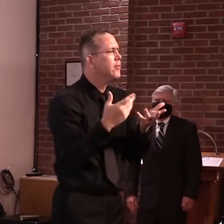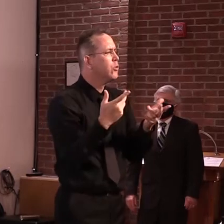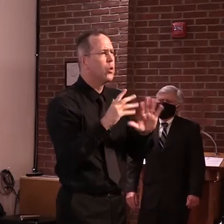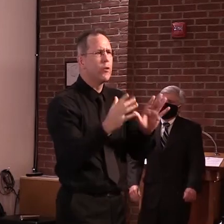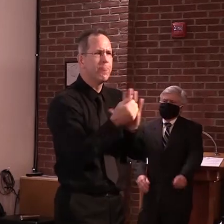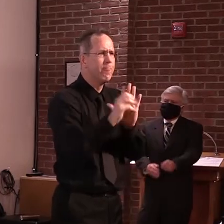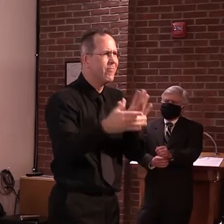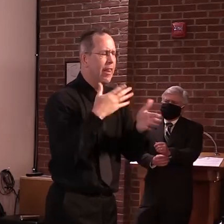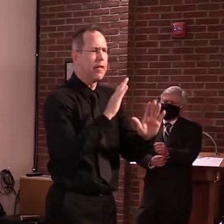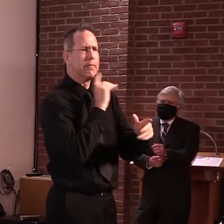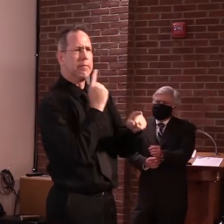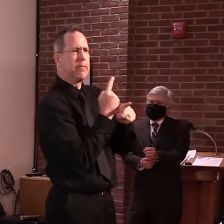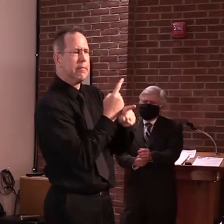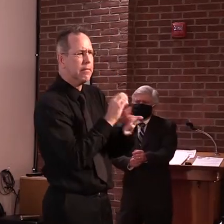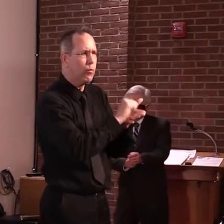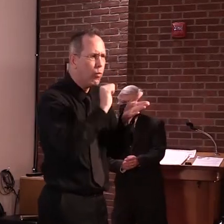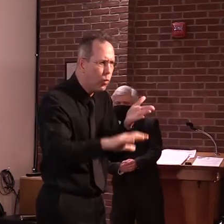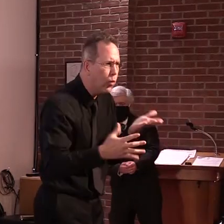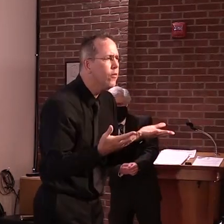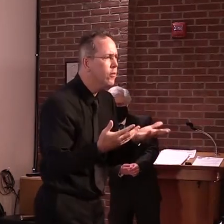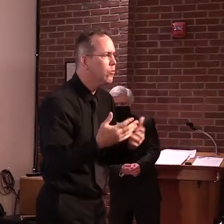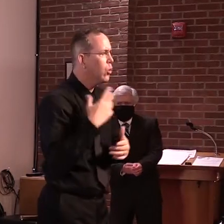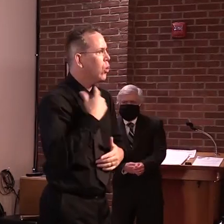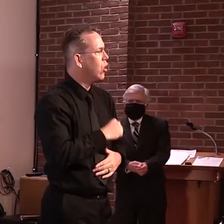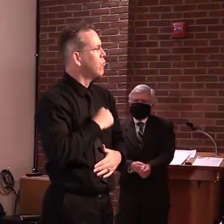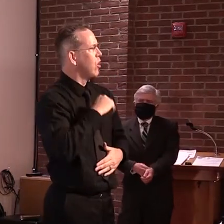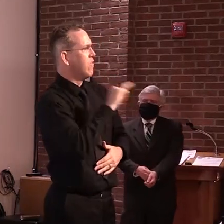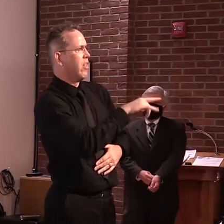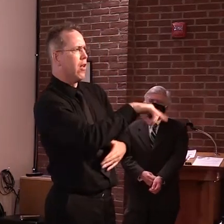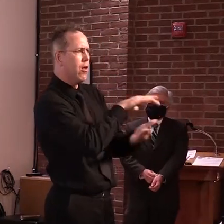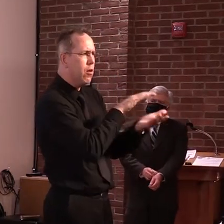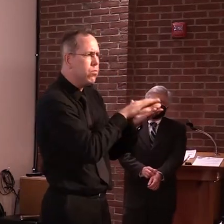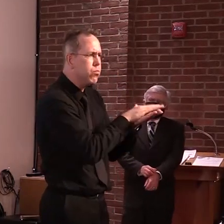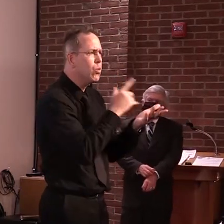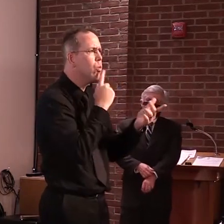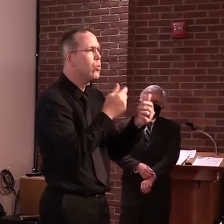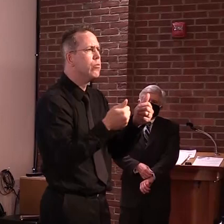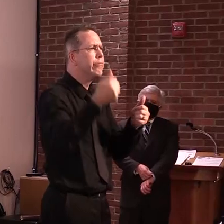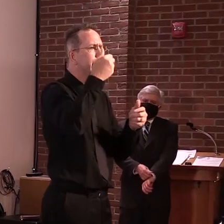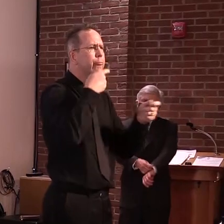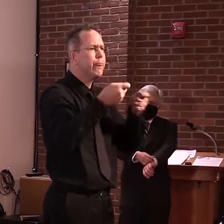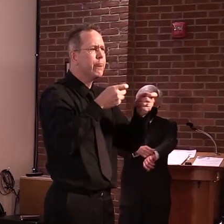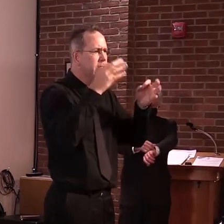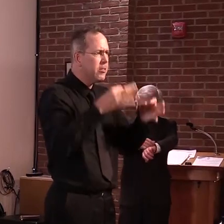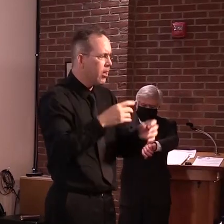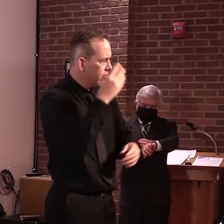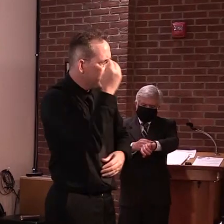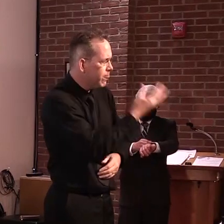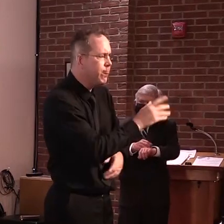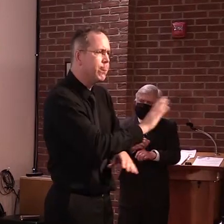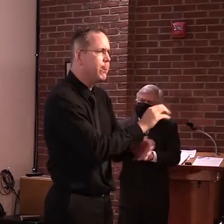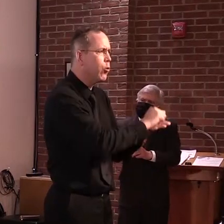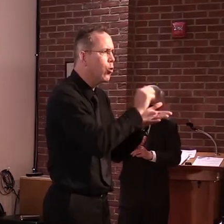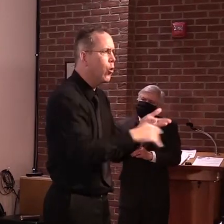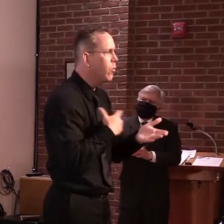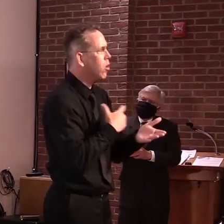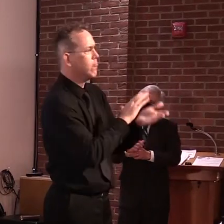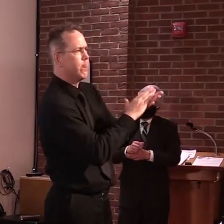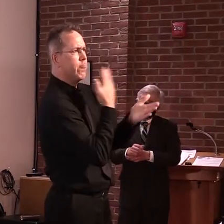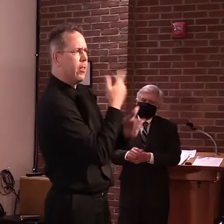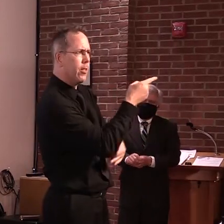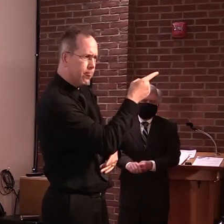president of NASCAR, for doing so. Because the fact is, they risk losing part of their fan base with this